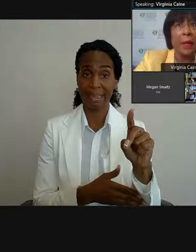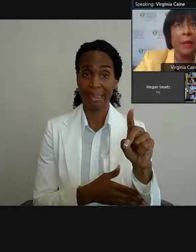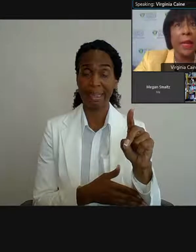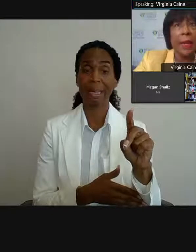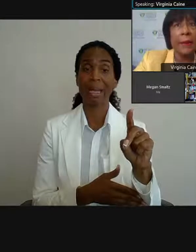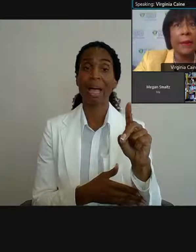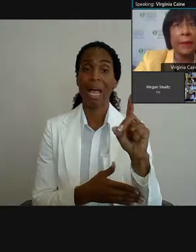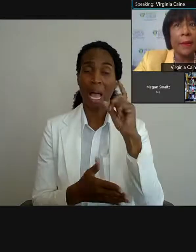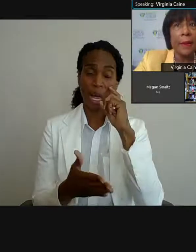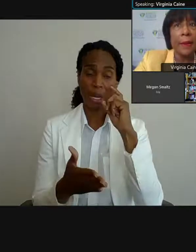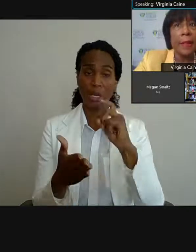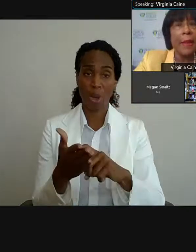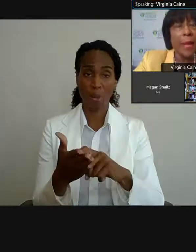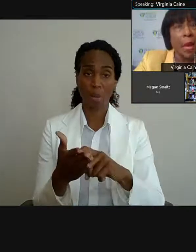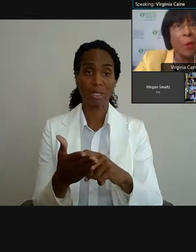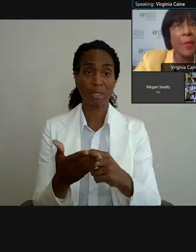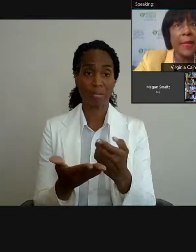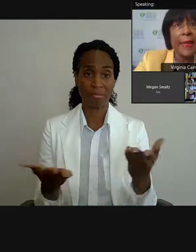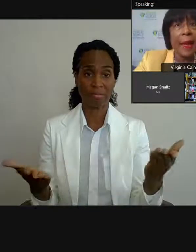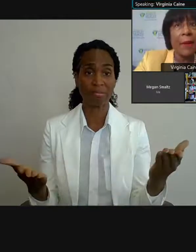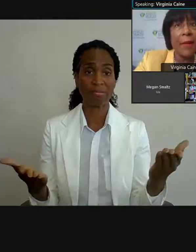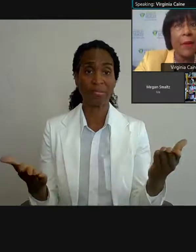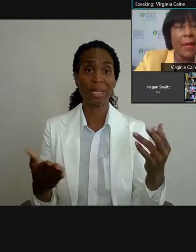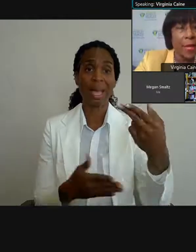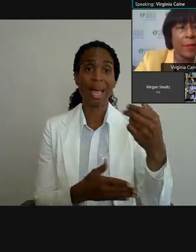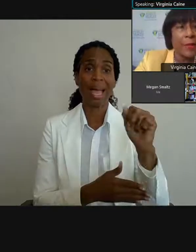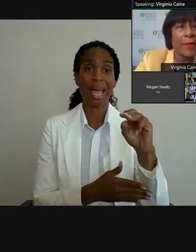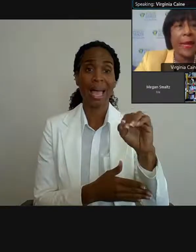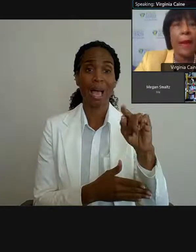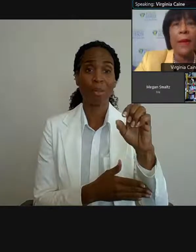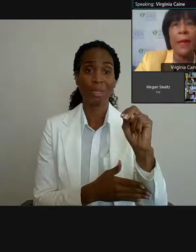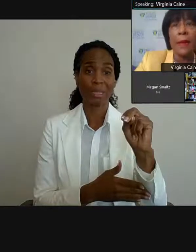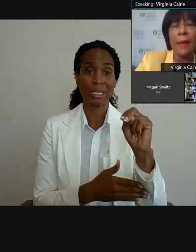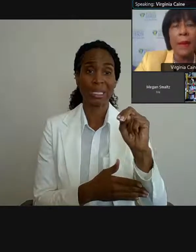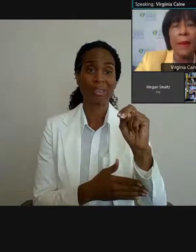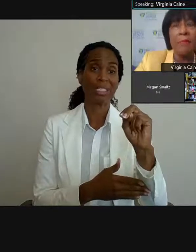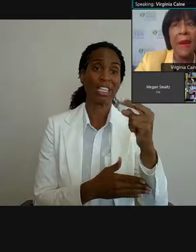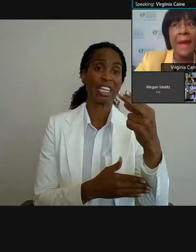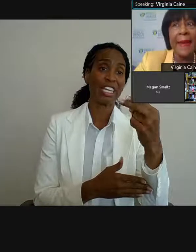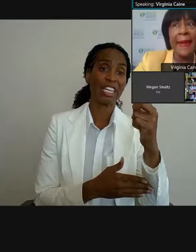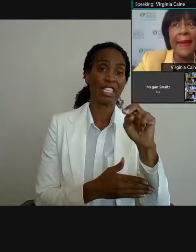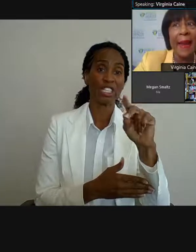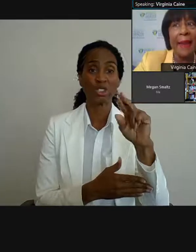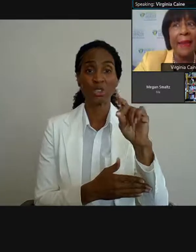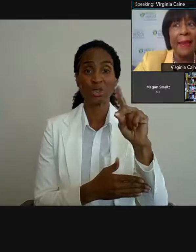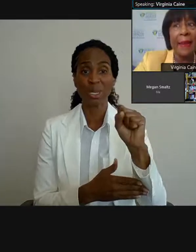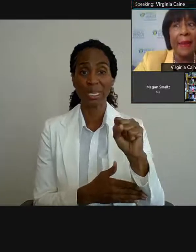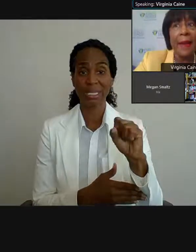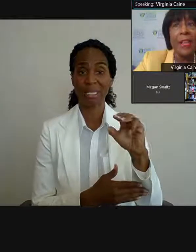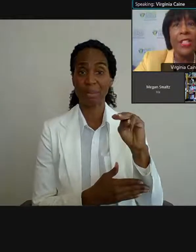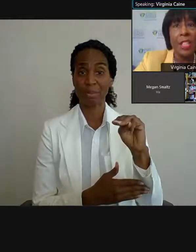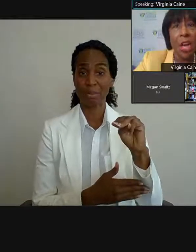see that Hamilton County, Hendricks County, Marion County, and